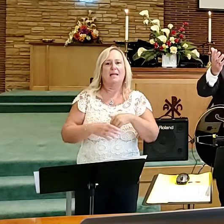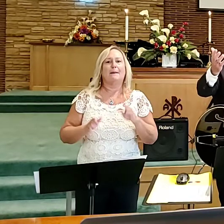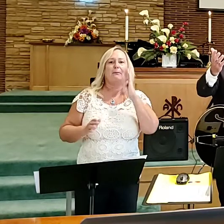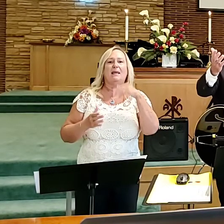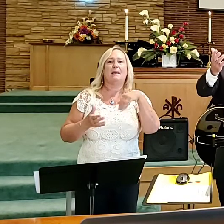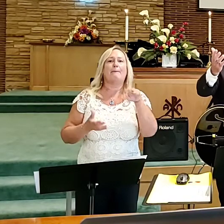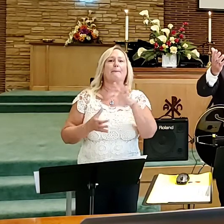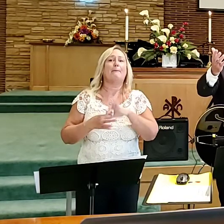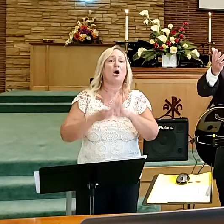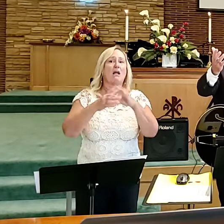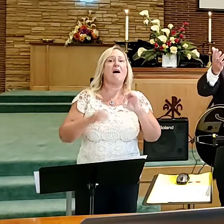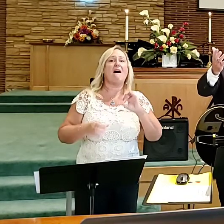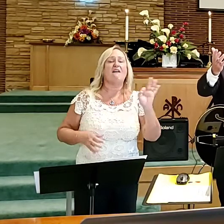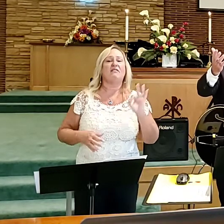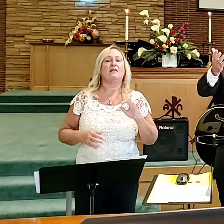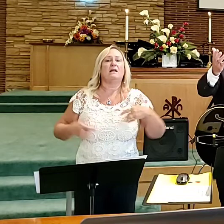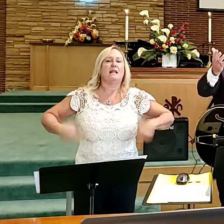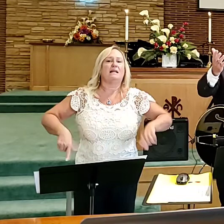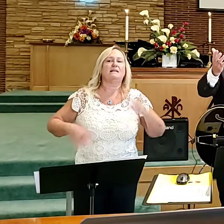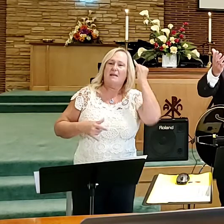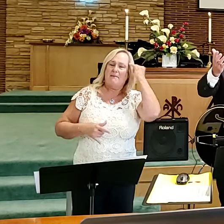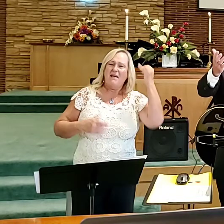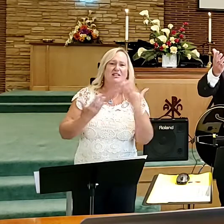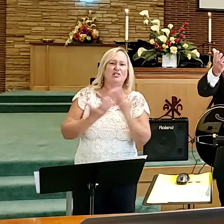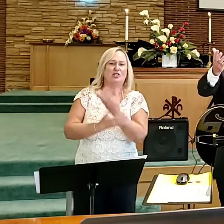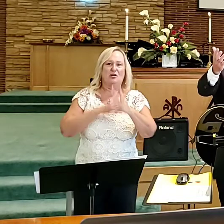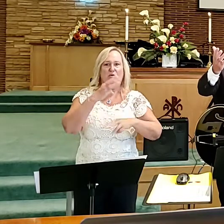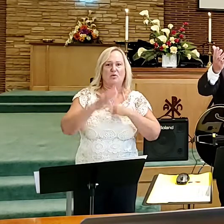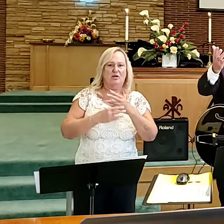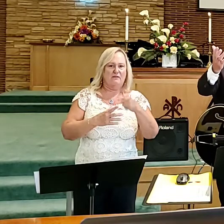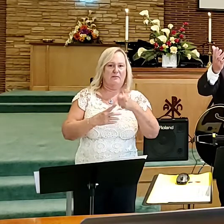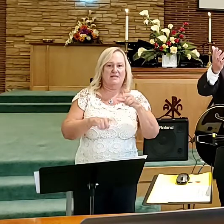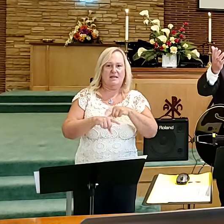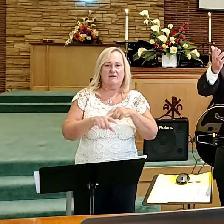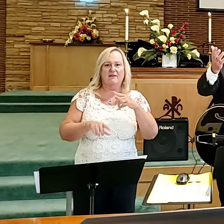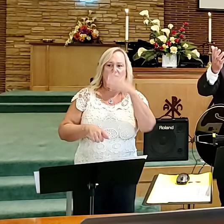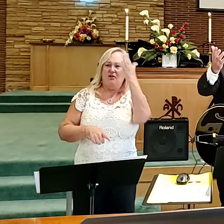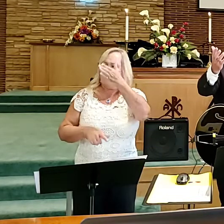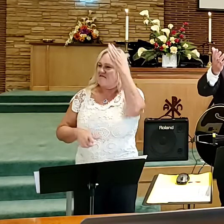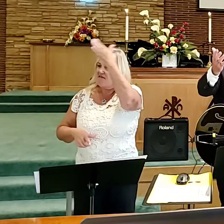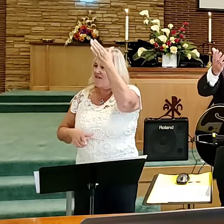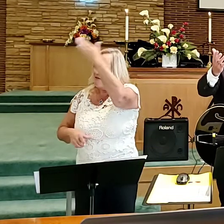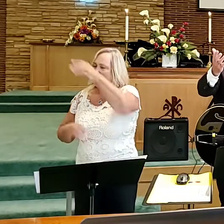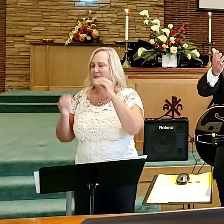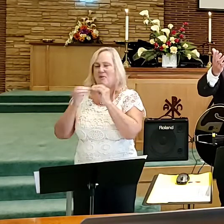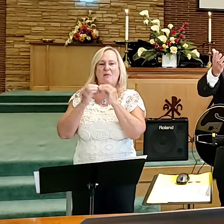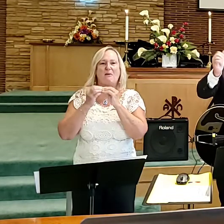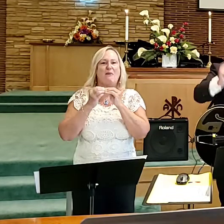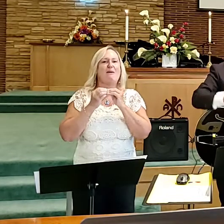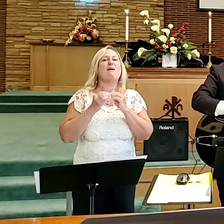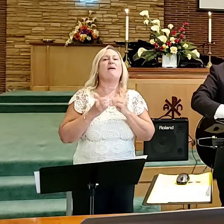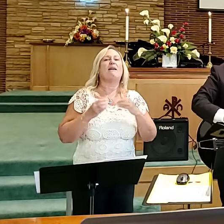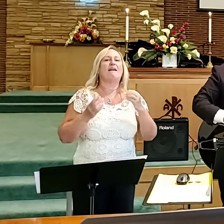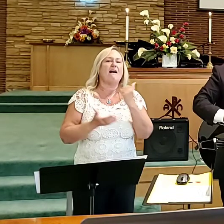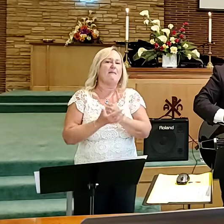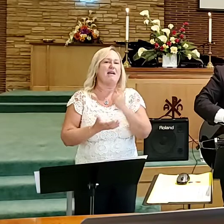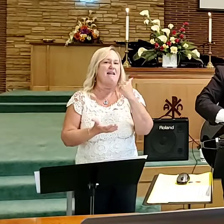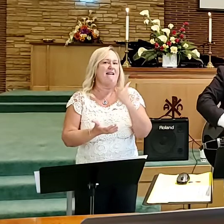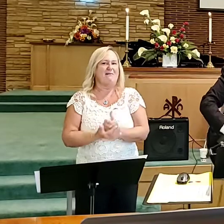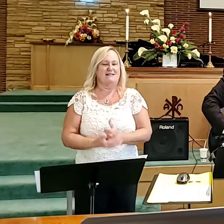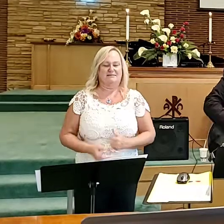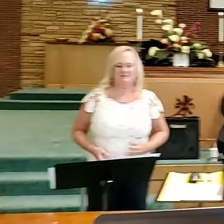of. Let us imagine a new world from this time forth and forevermore. Amen and amen.